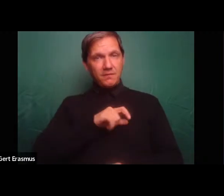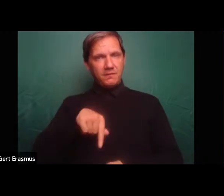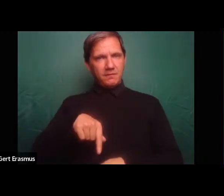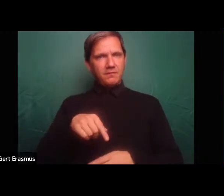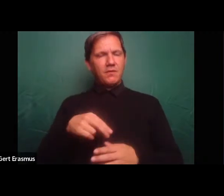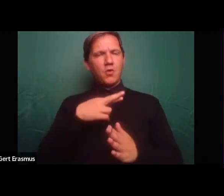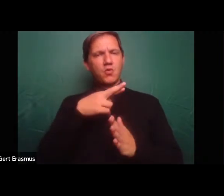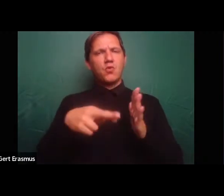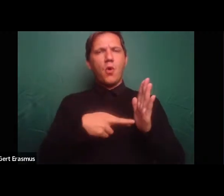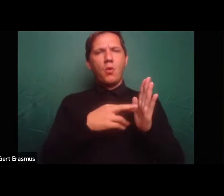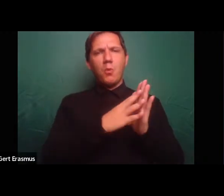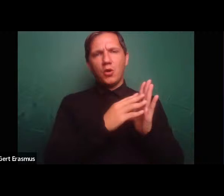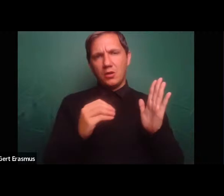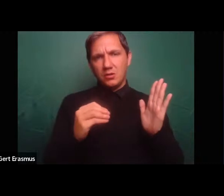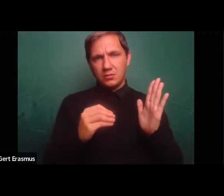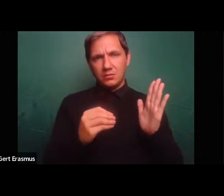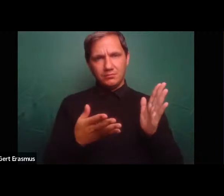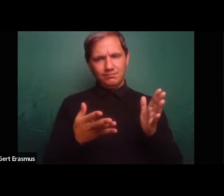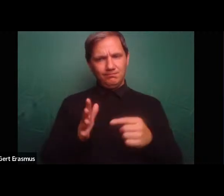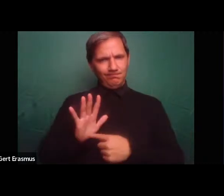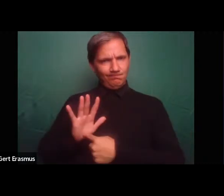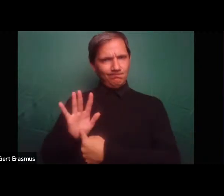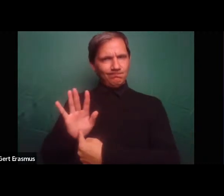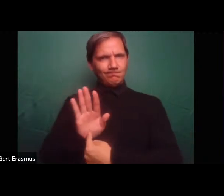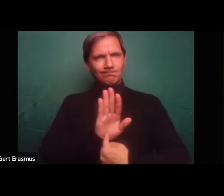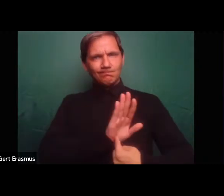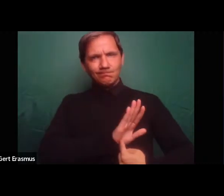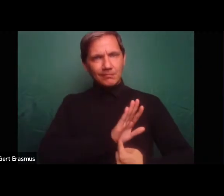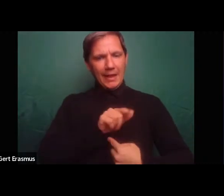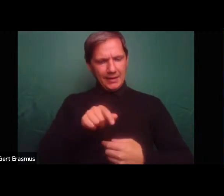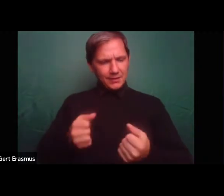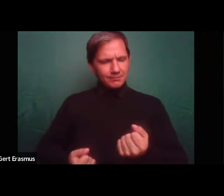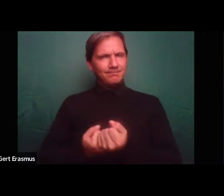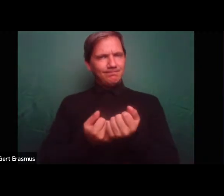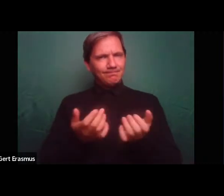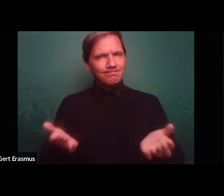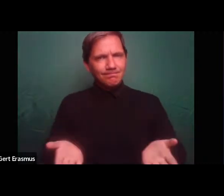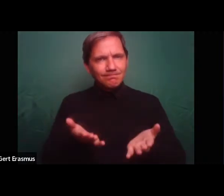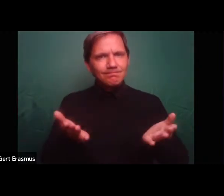to contribute to that linguistic cultural community.